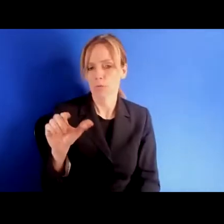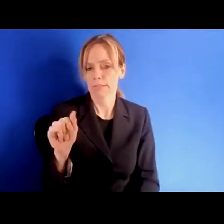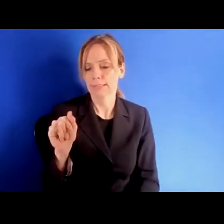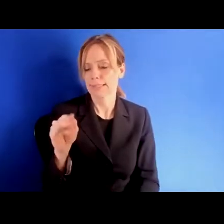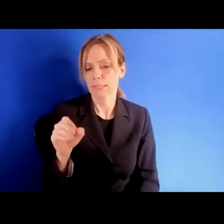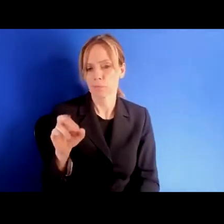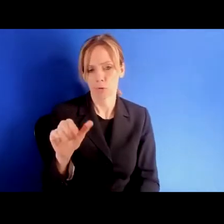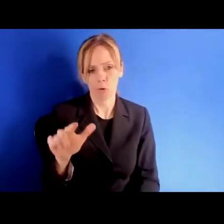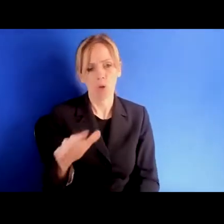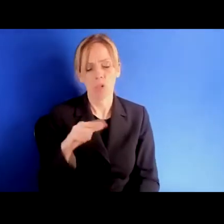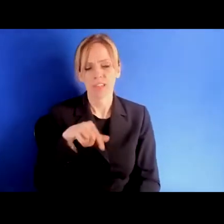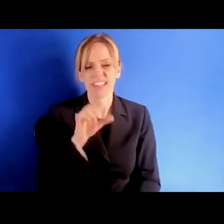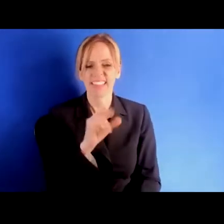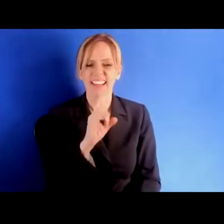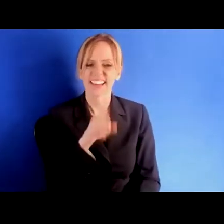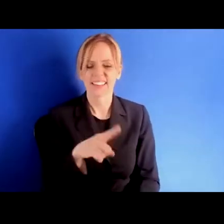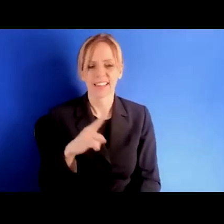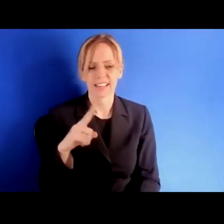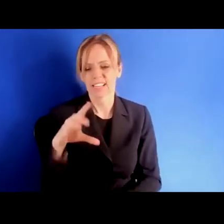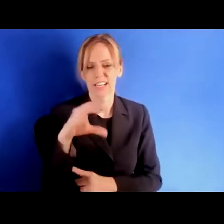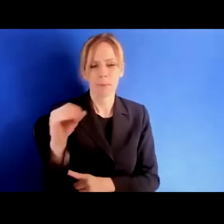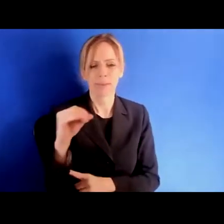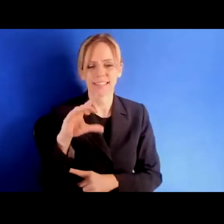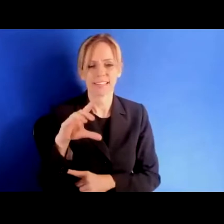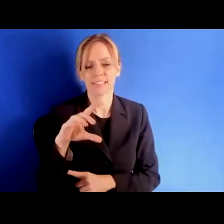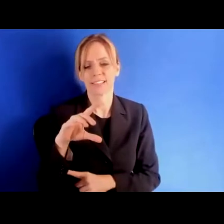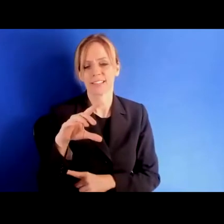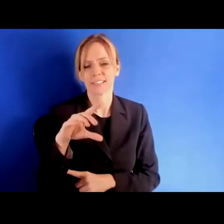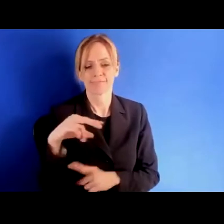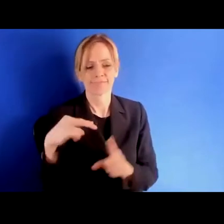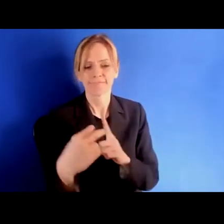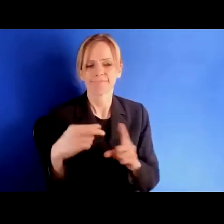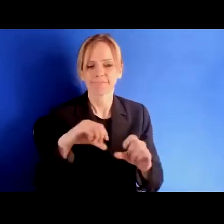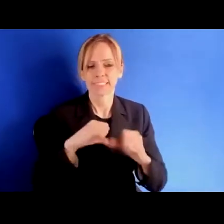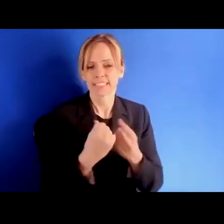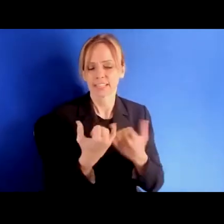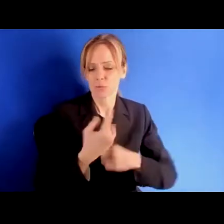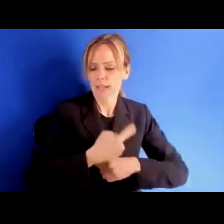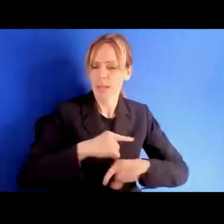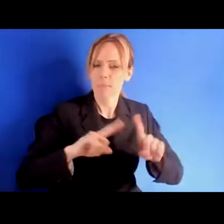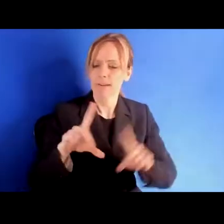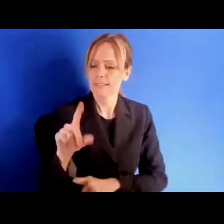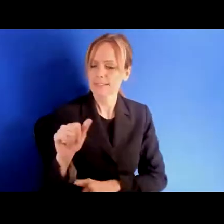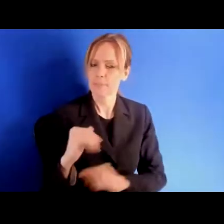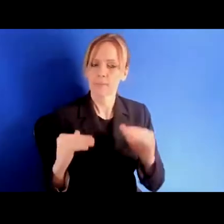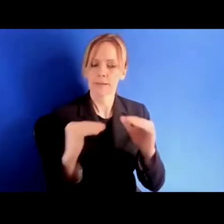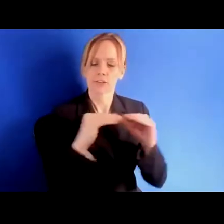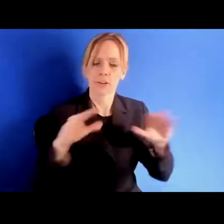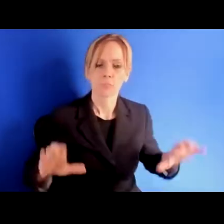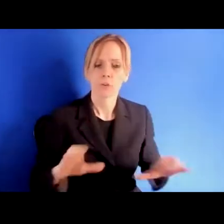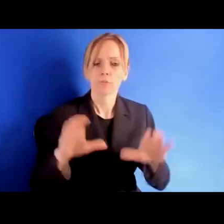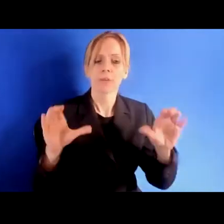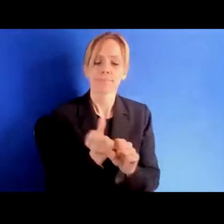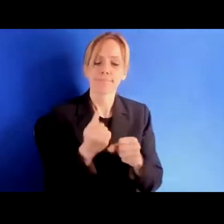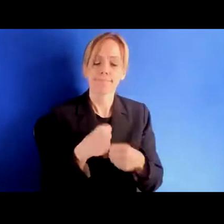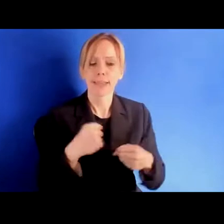corporatized, deadly society of today, the disability justice movement creates space for thinking about what we want and don't want to